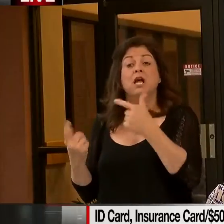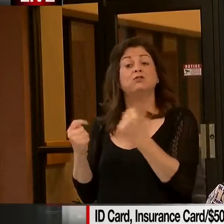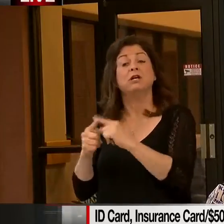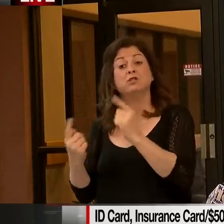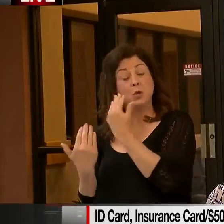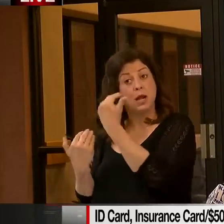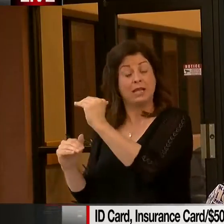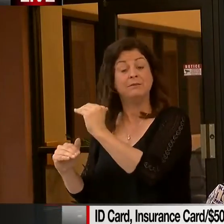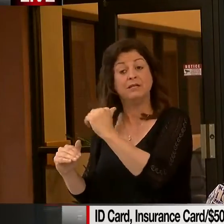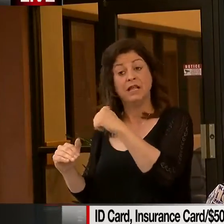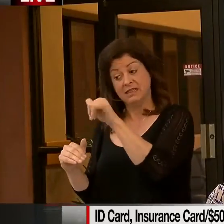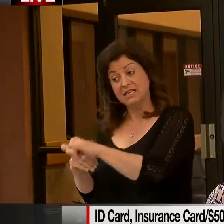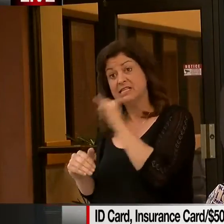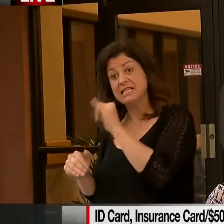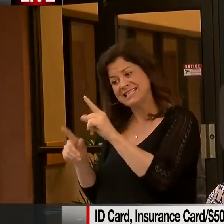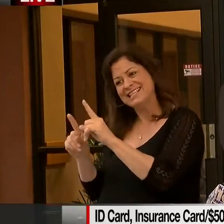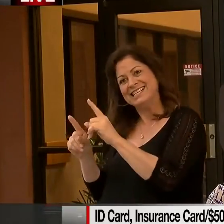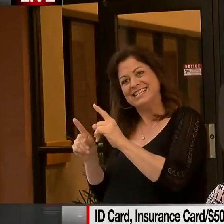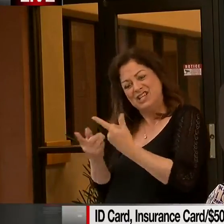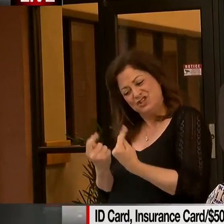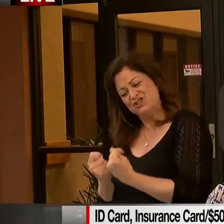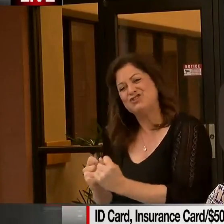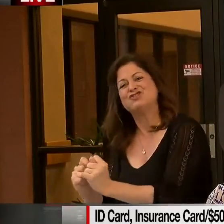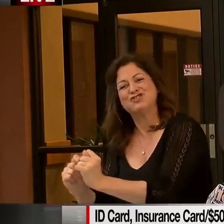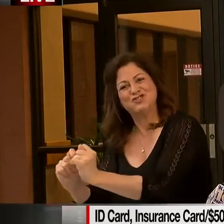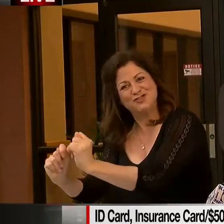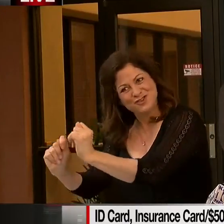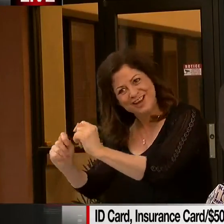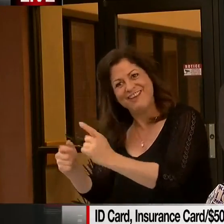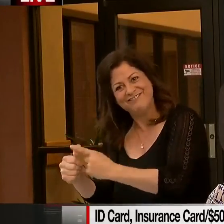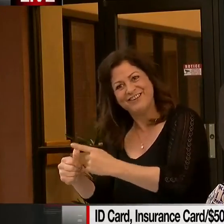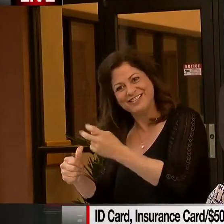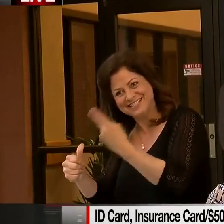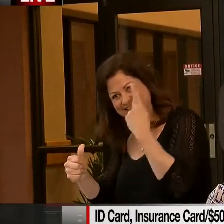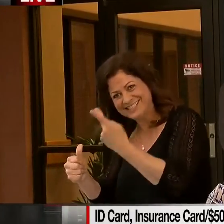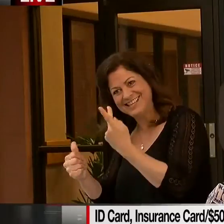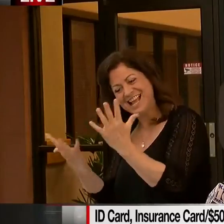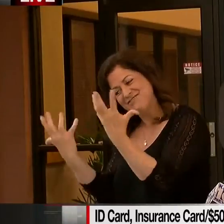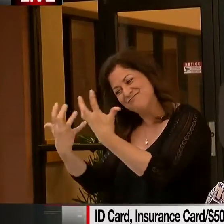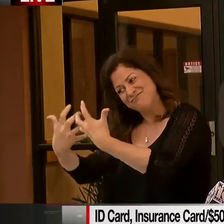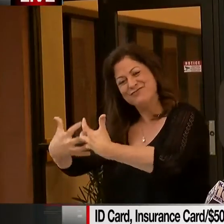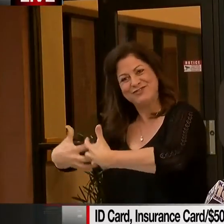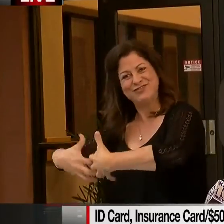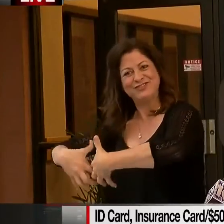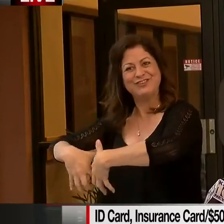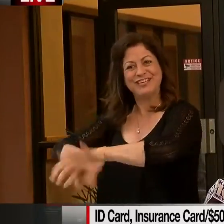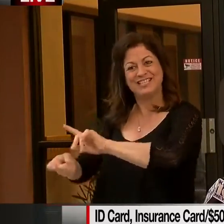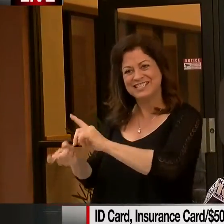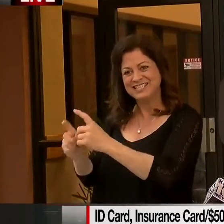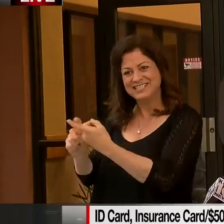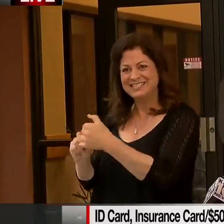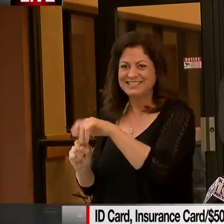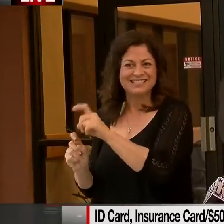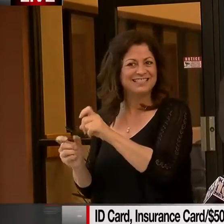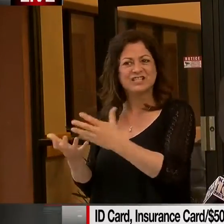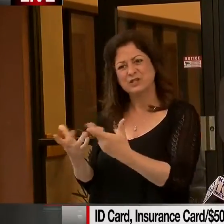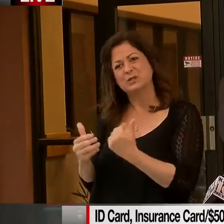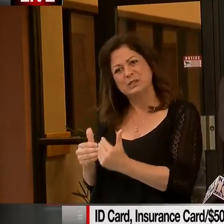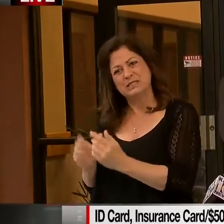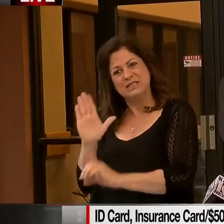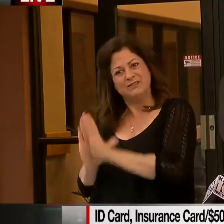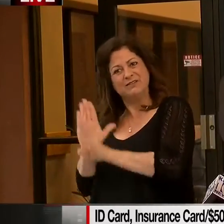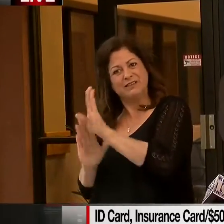just that this is the pilot, and we're going to see how that one goes and kind of develop further from there. And how many people are you all prepared